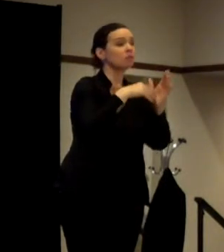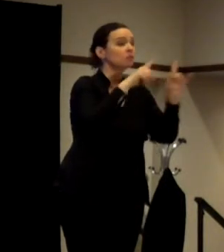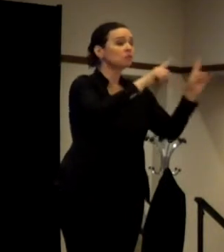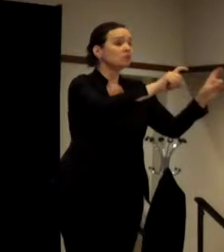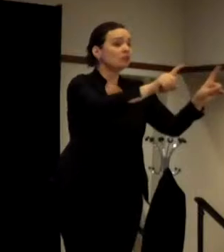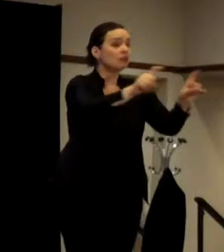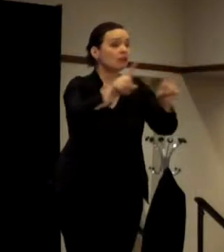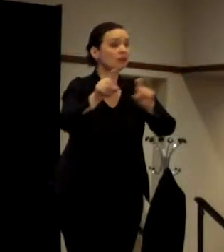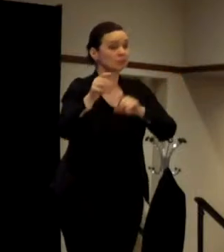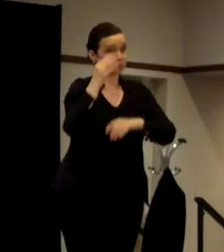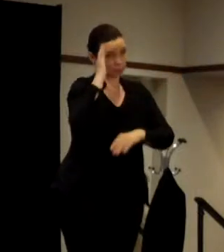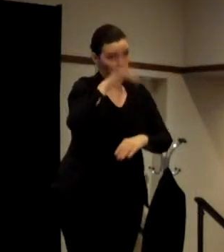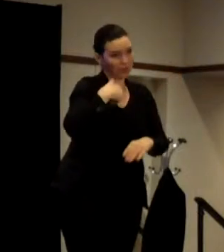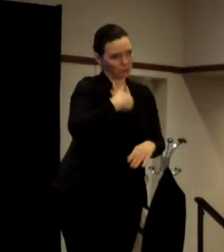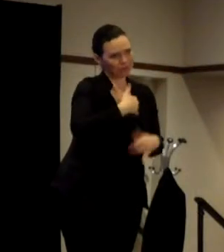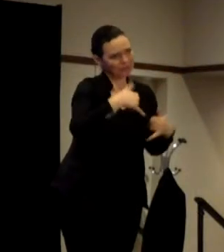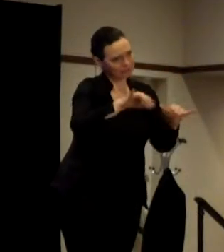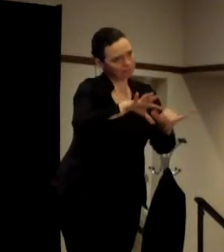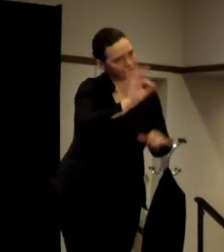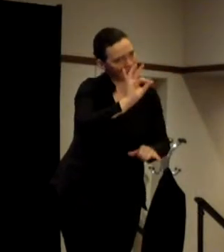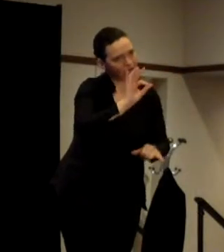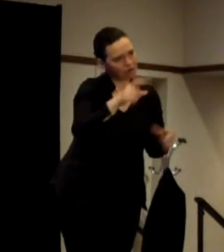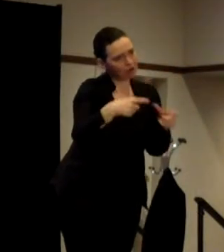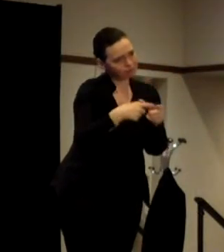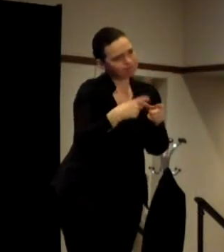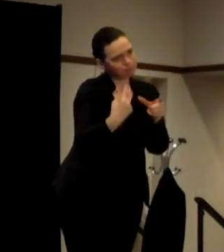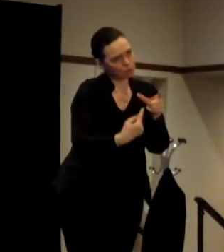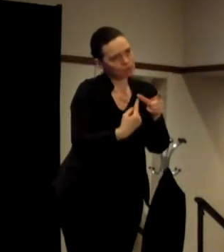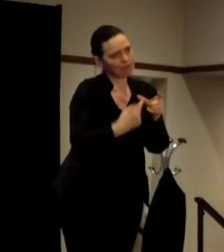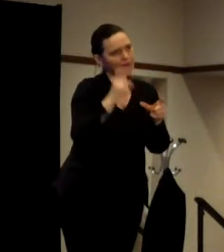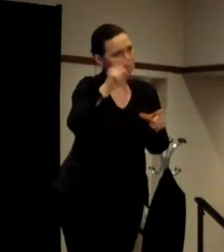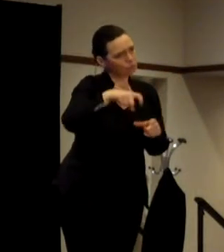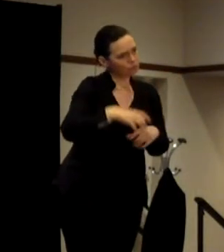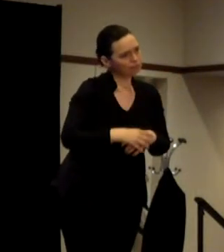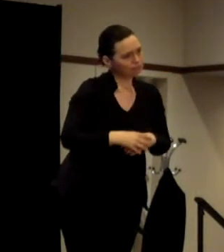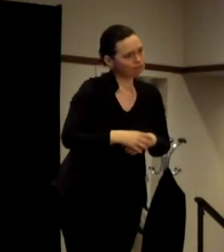virus, even if you're going to find asymptomatic virus, right? I